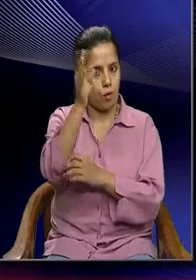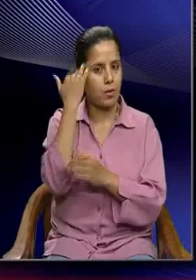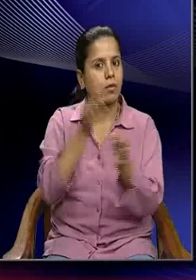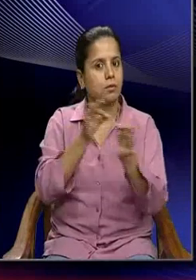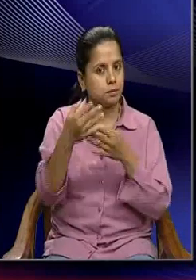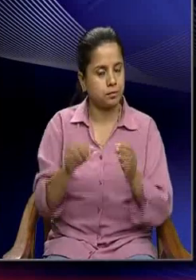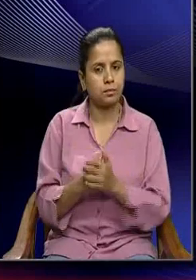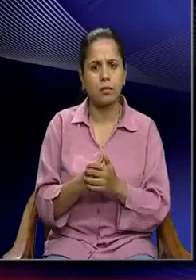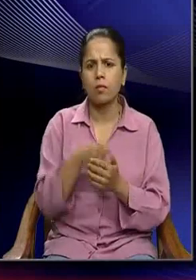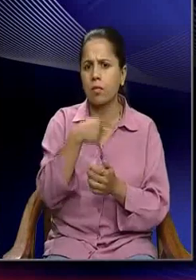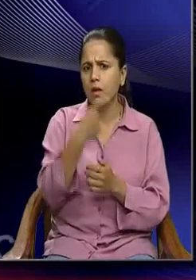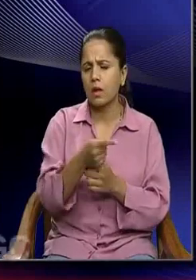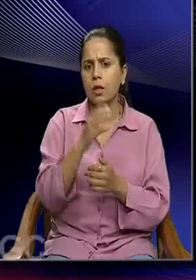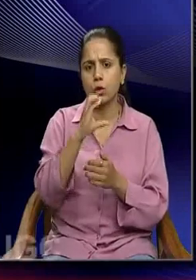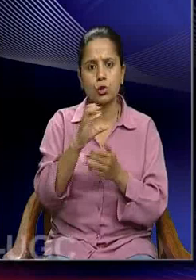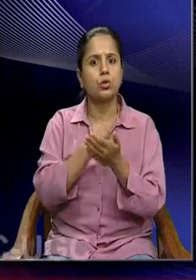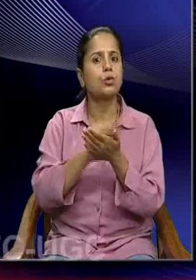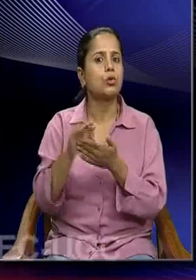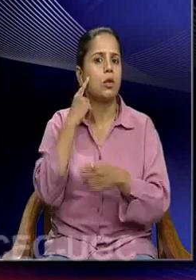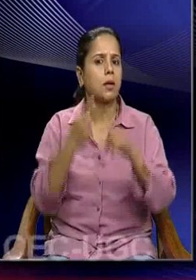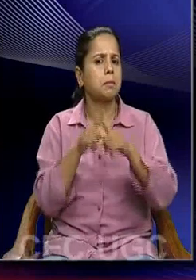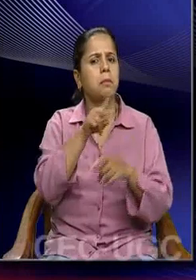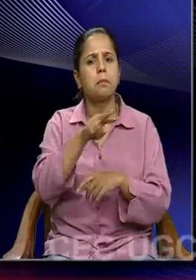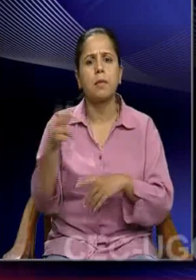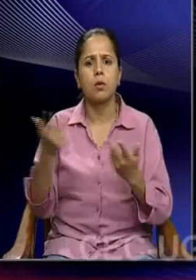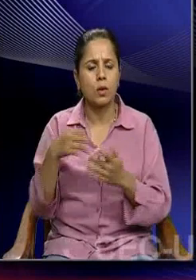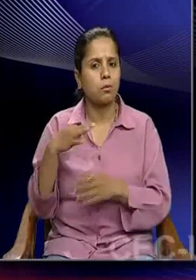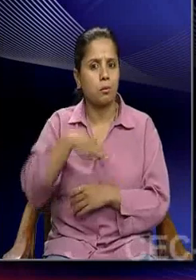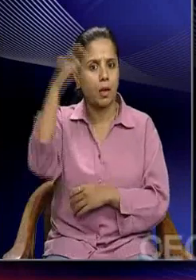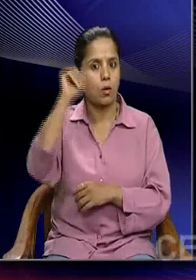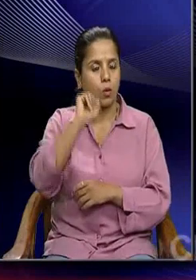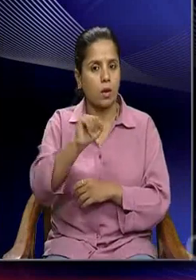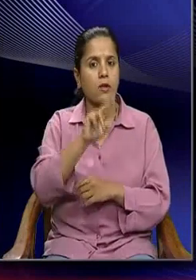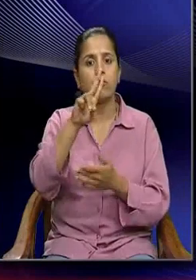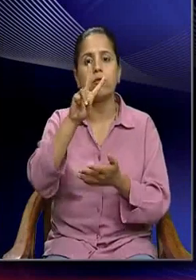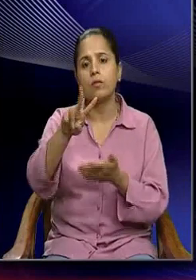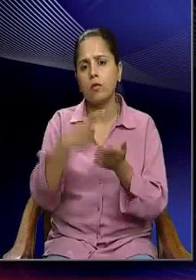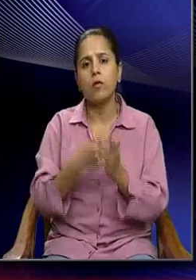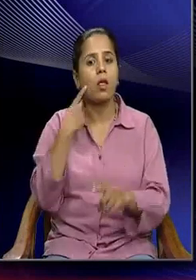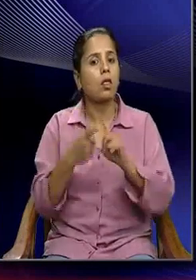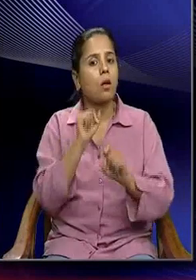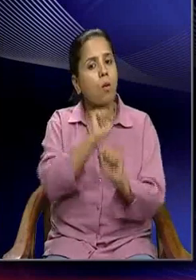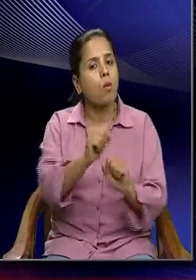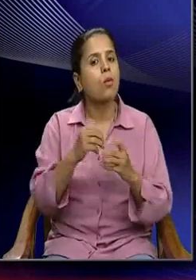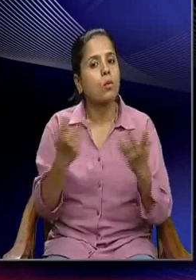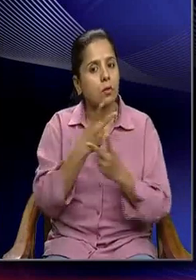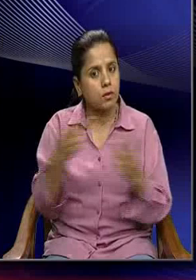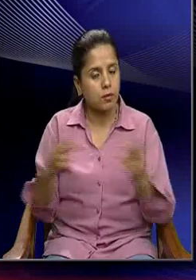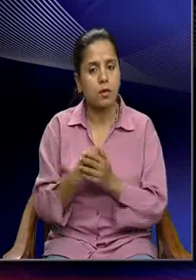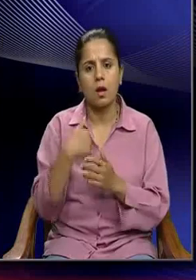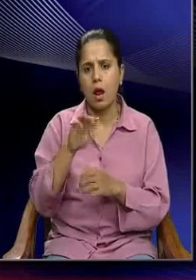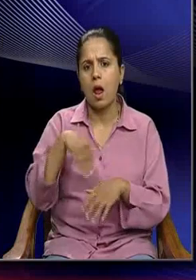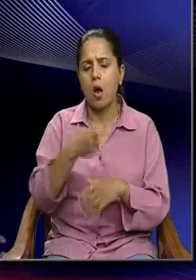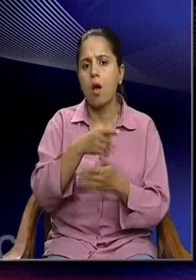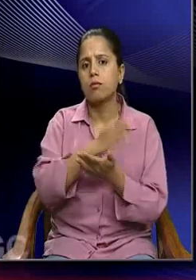What is chit? What are various types of chitta vrittis and how we need to remove